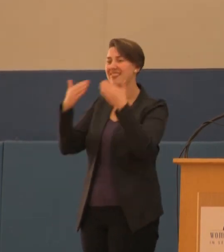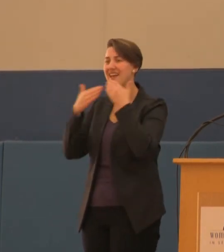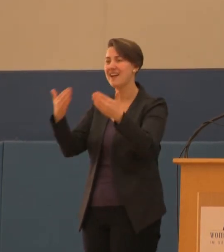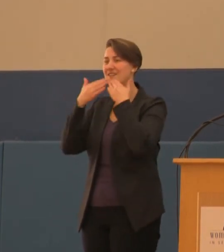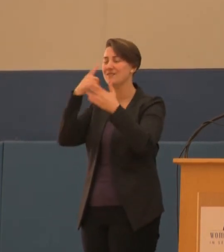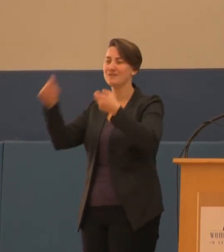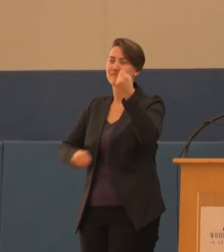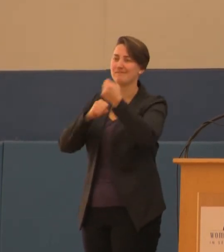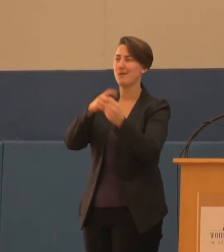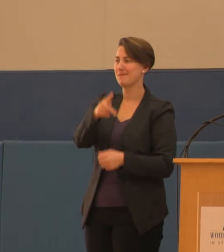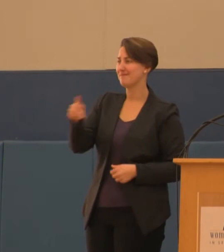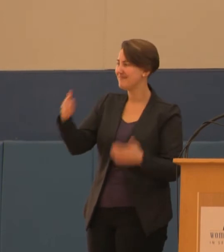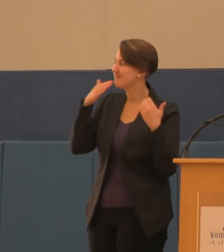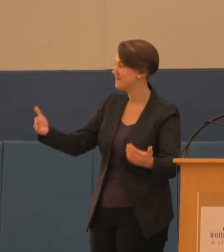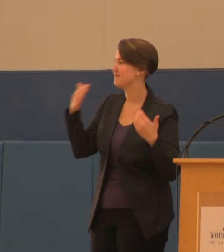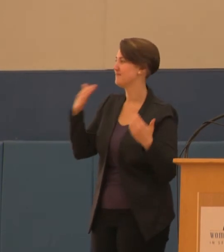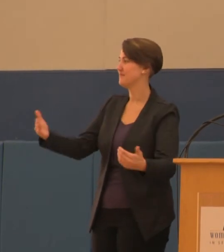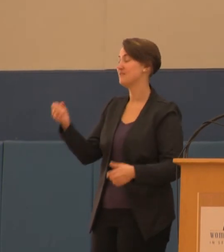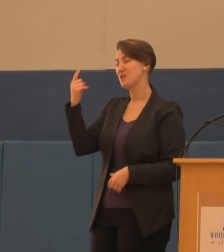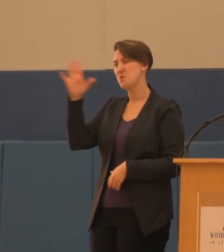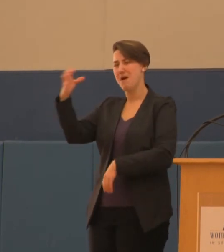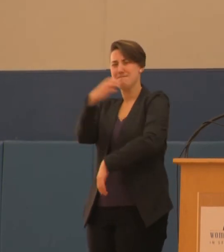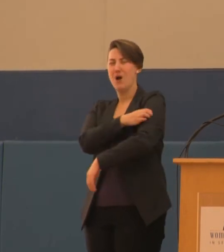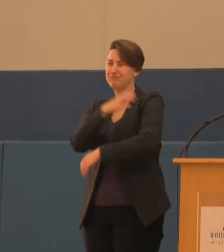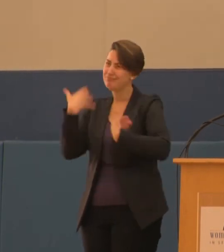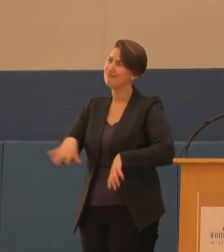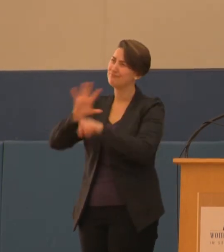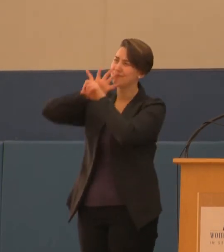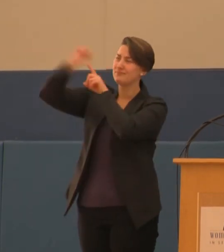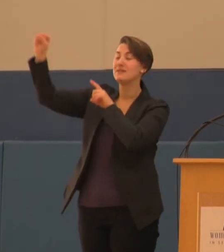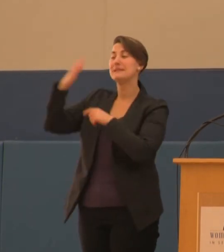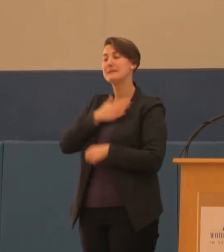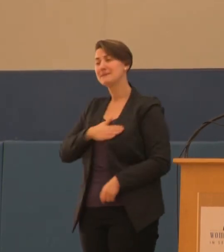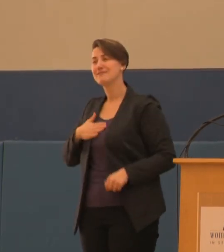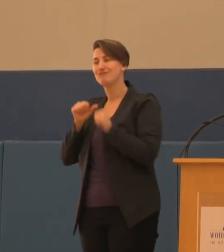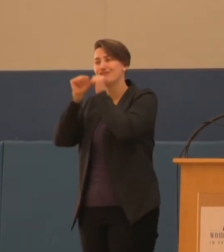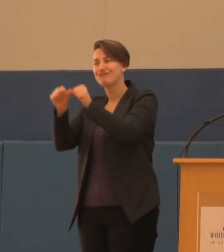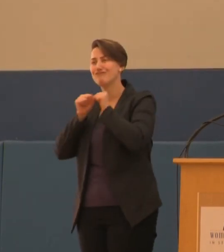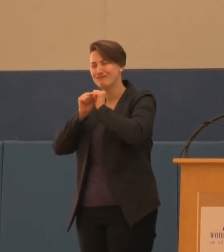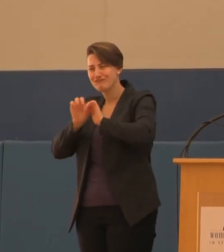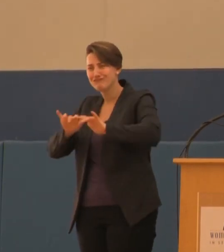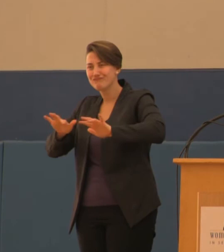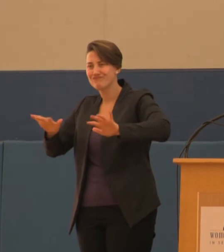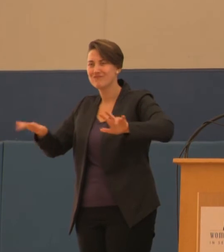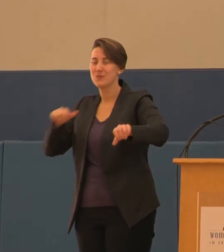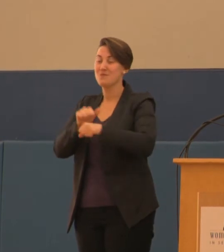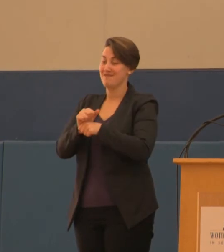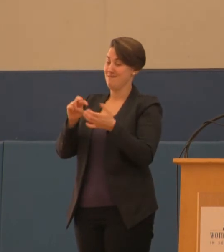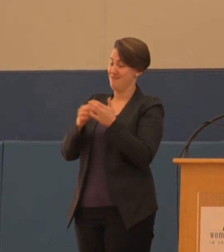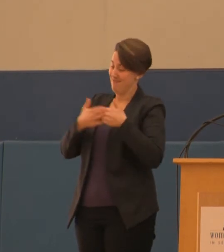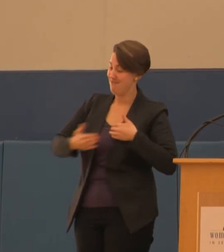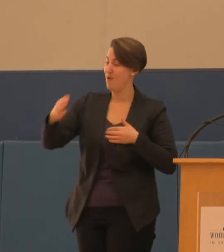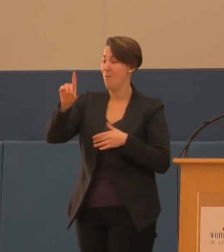with Planned Parenthood. Your power is endless. Let's keep this pivotal work up so the next 100 years we